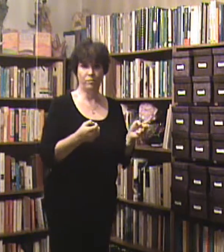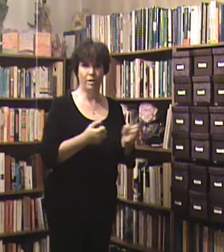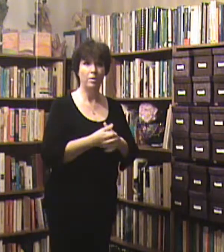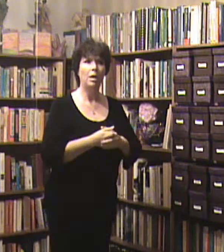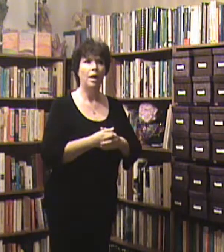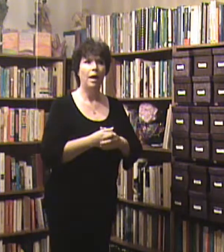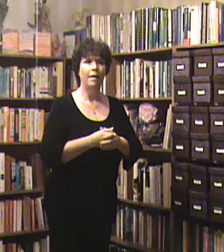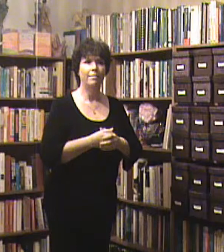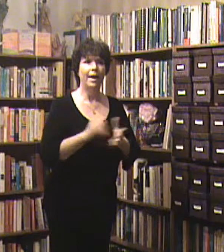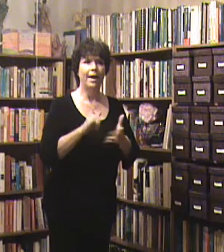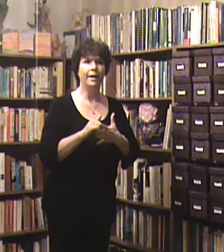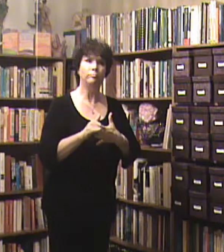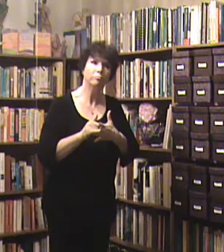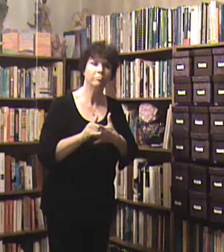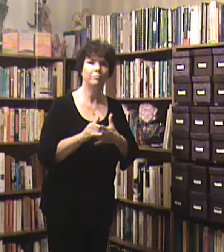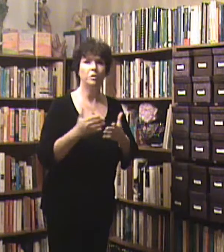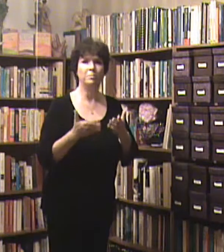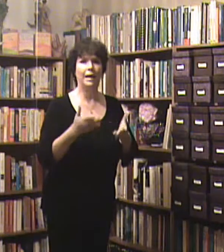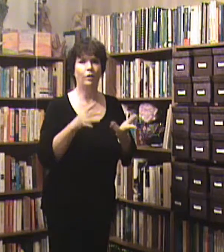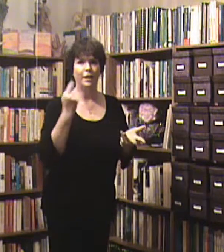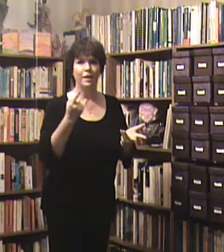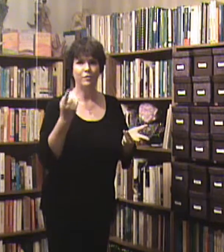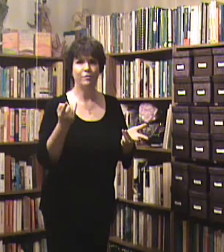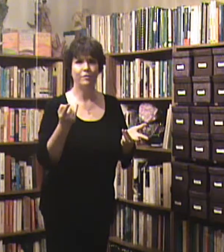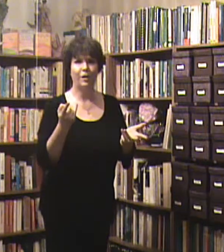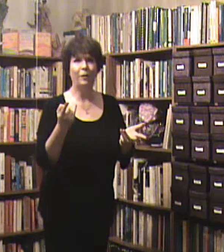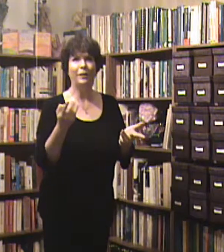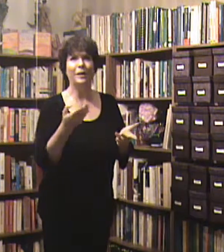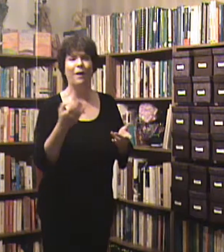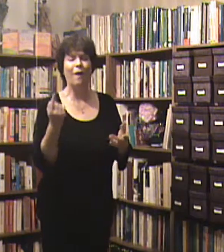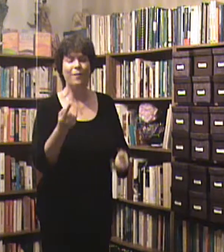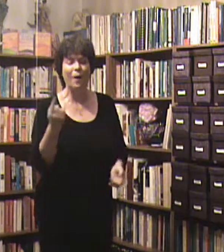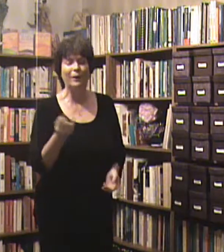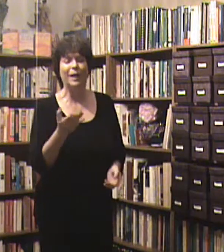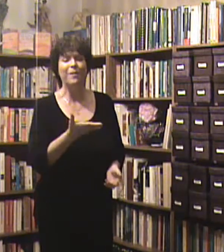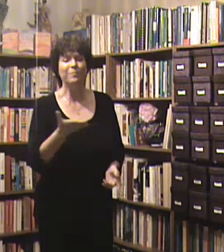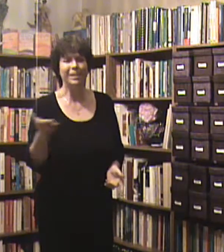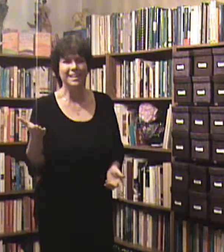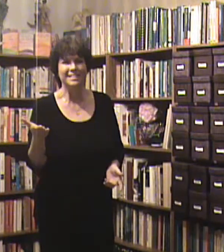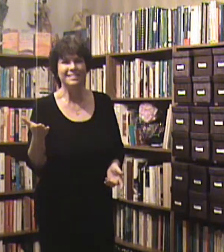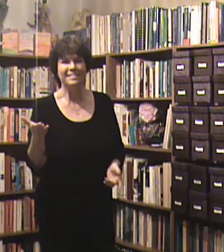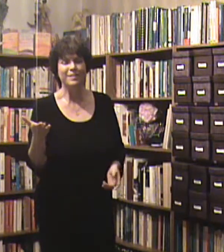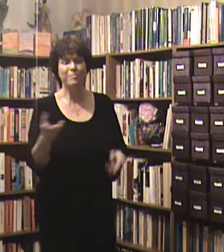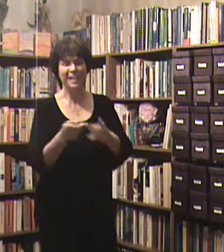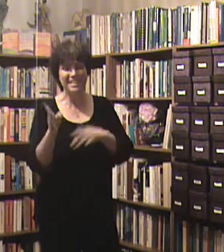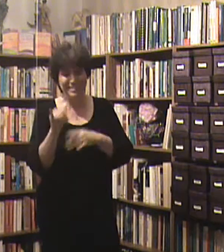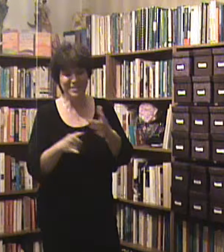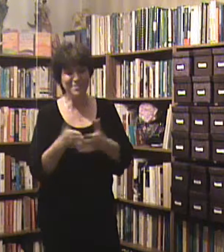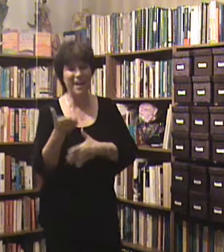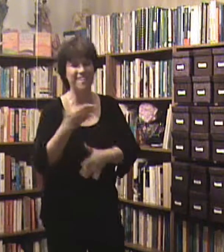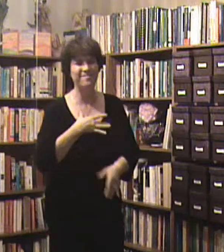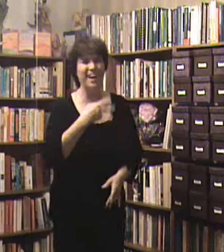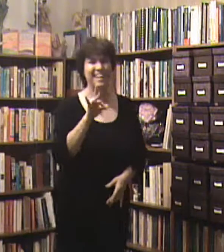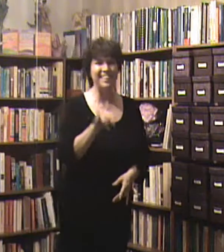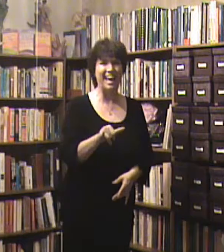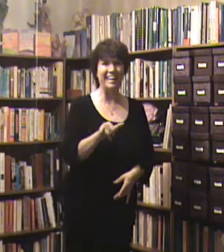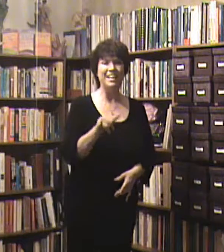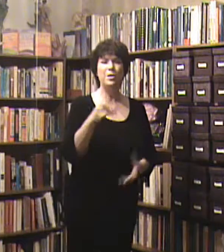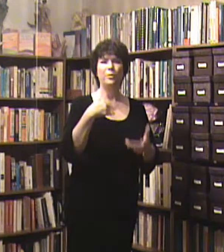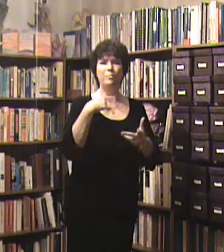from that might the only other place that you might find that would be